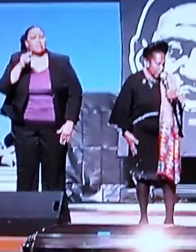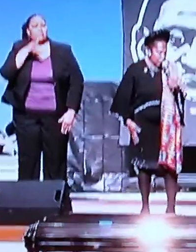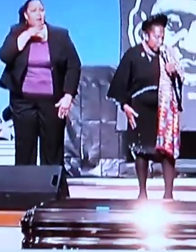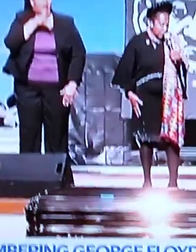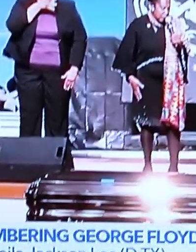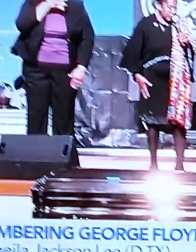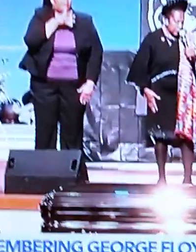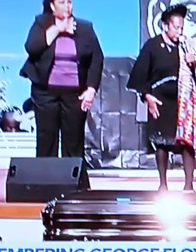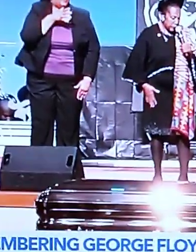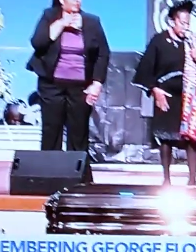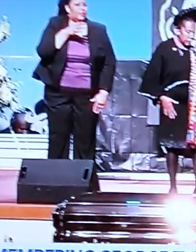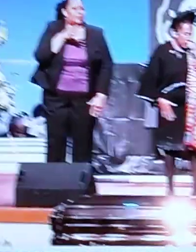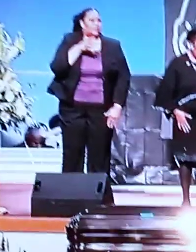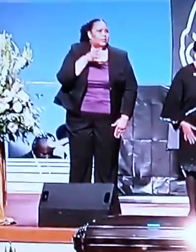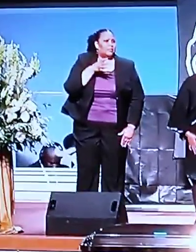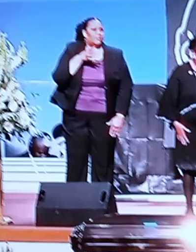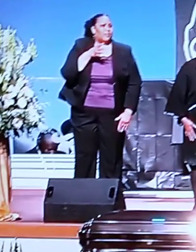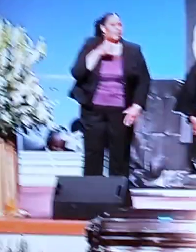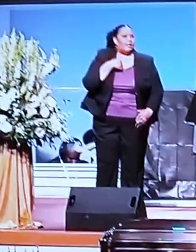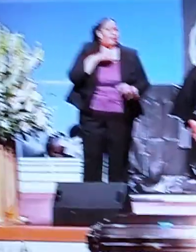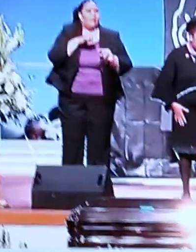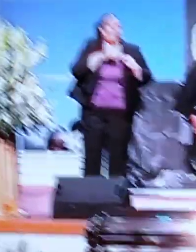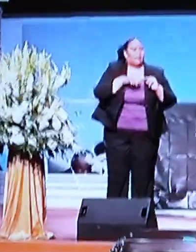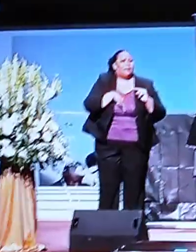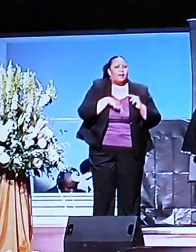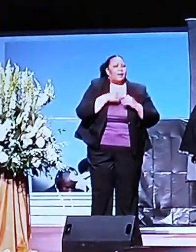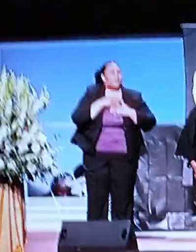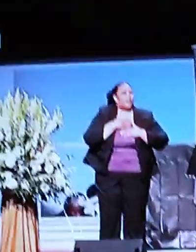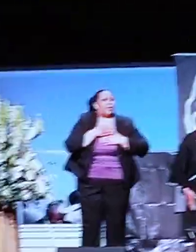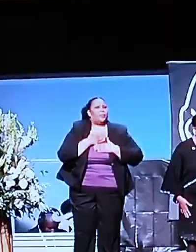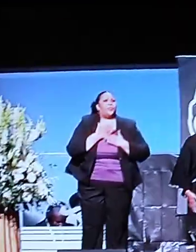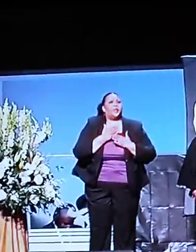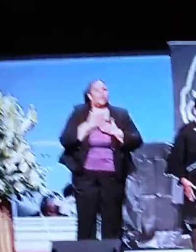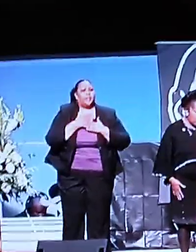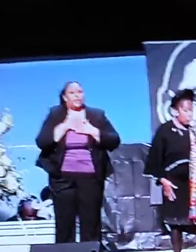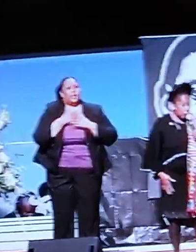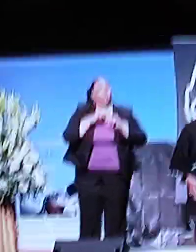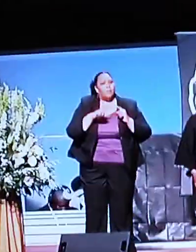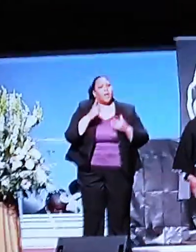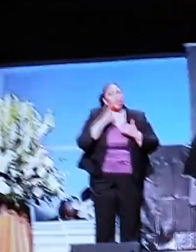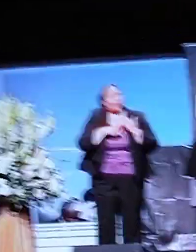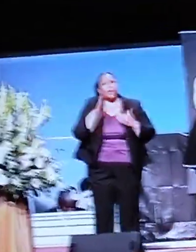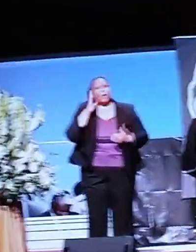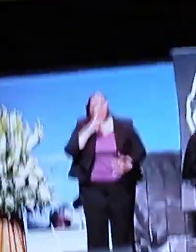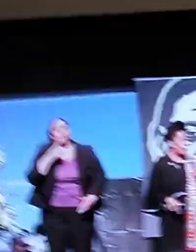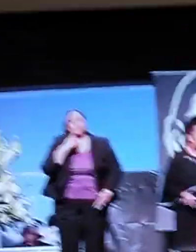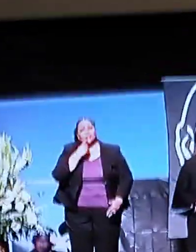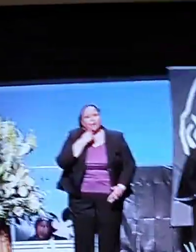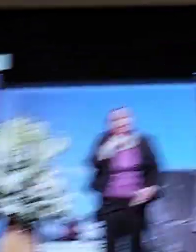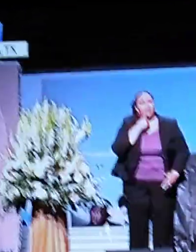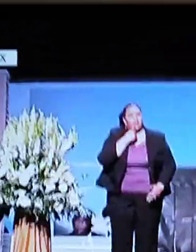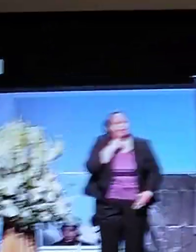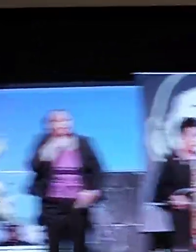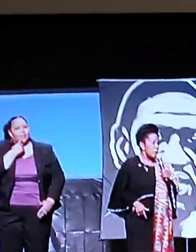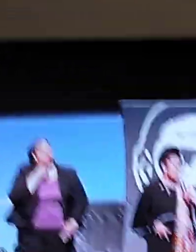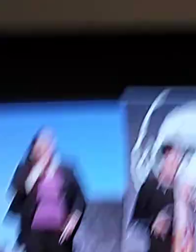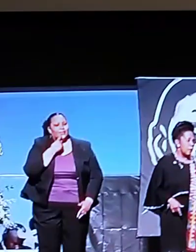him, I can't breathe. But what I will say that the assignment